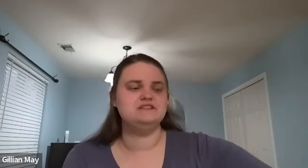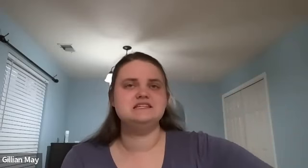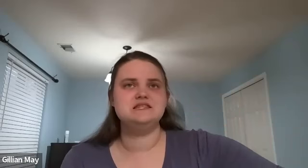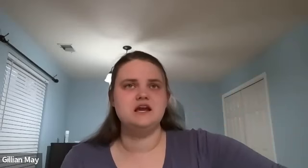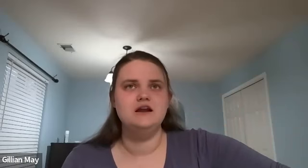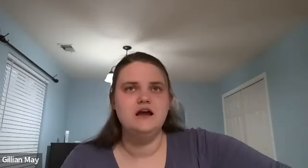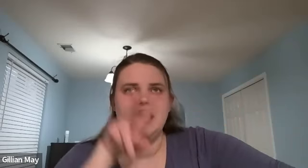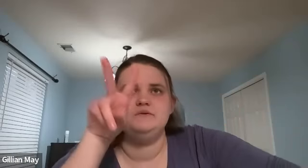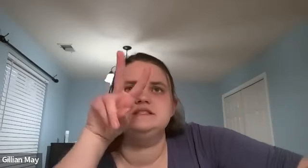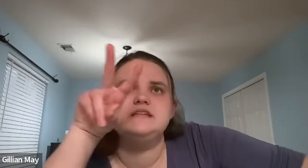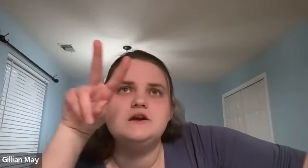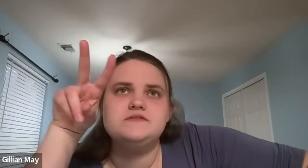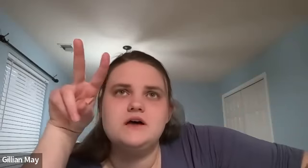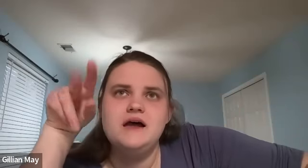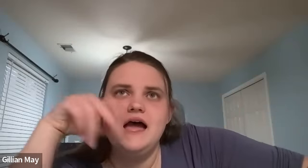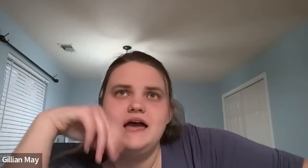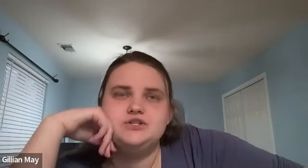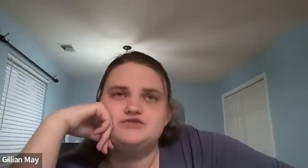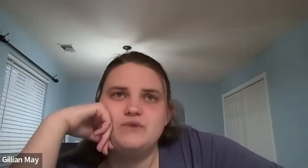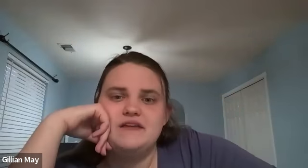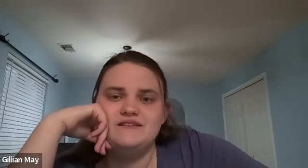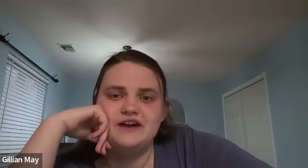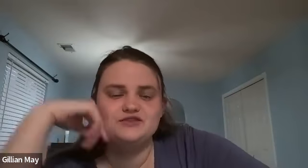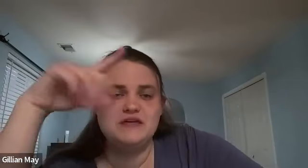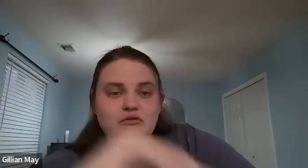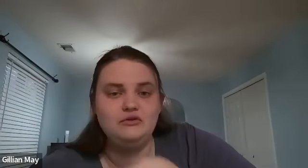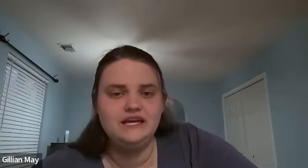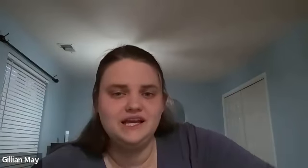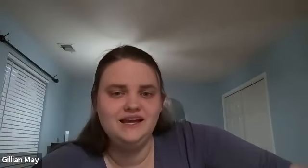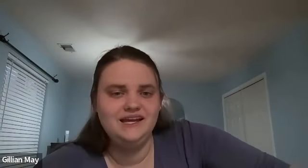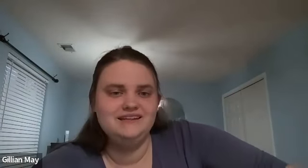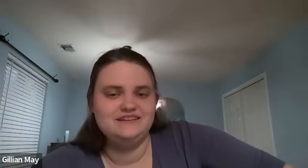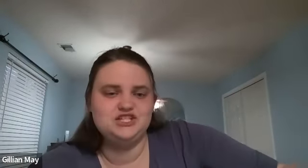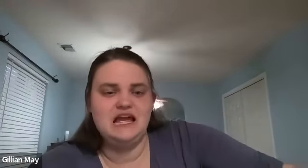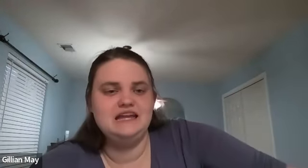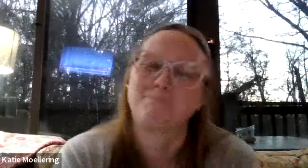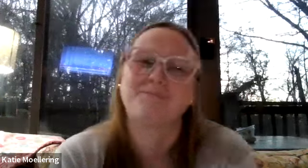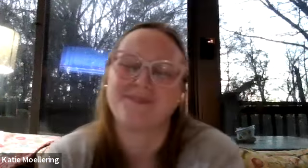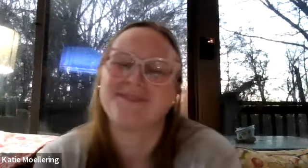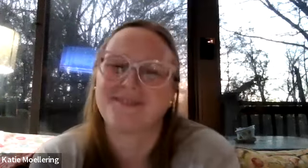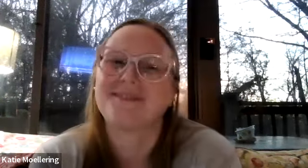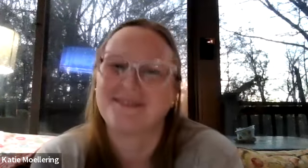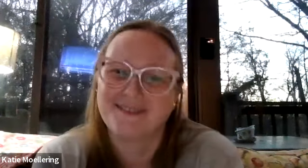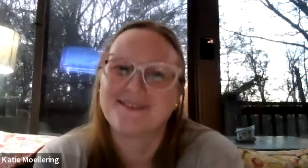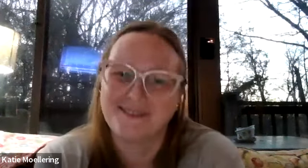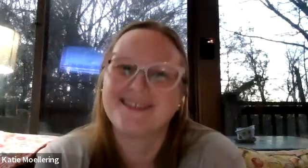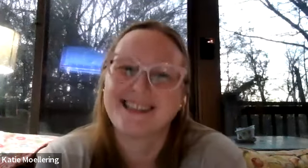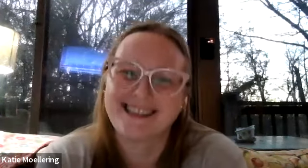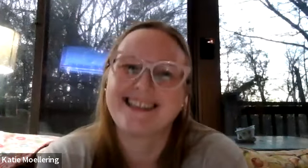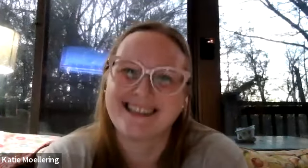sit there. I would stare at them and I would just write the letters without looking. yeah. Just I didn't care where they were. I just wrote the letters and I would